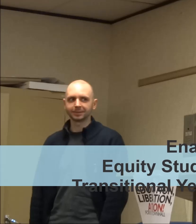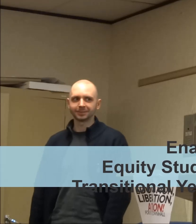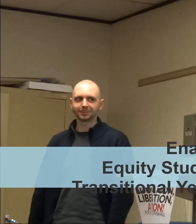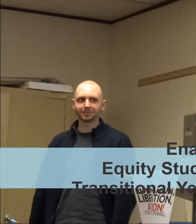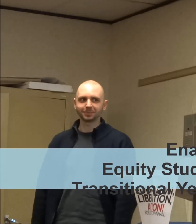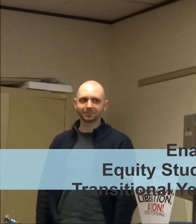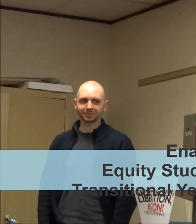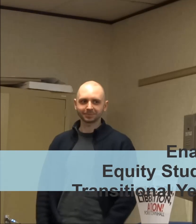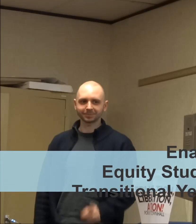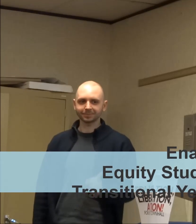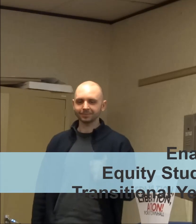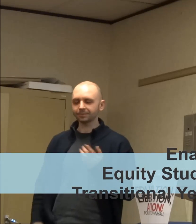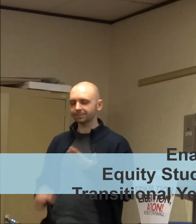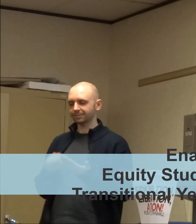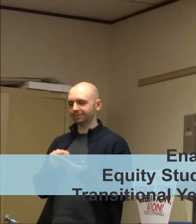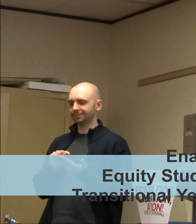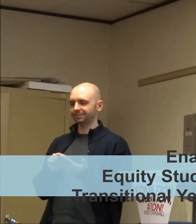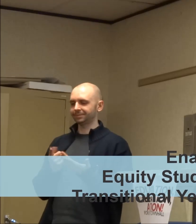Really important.